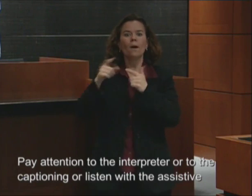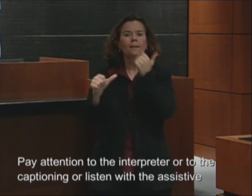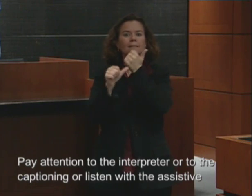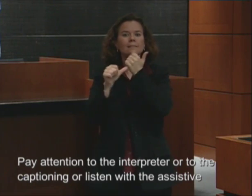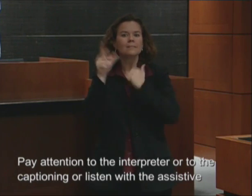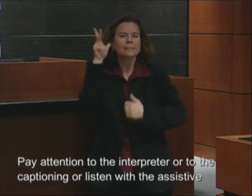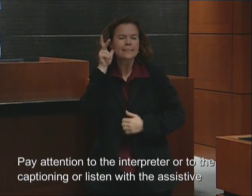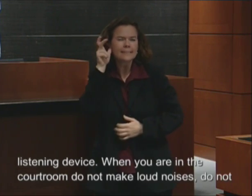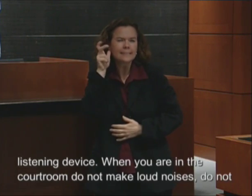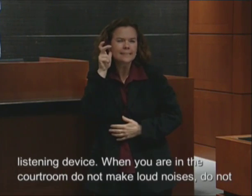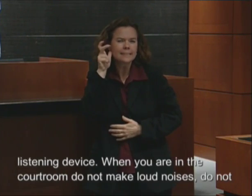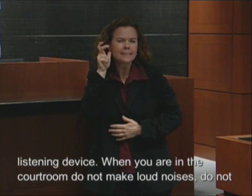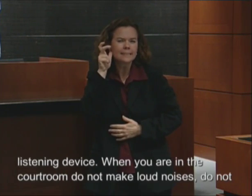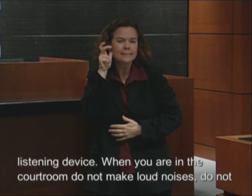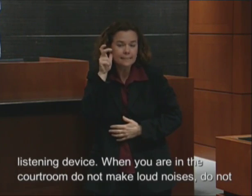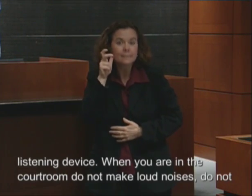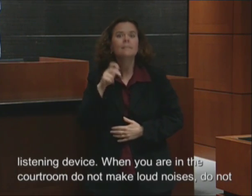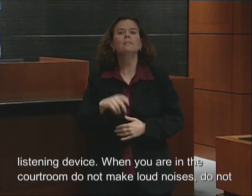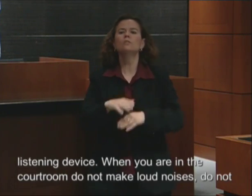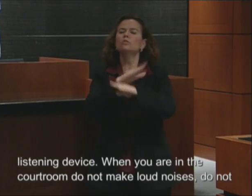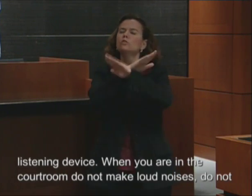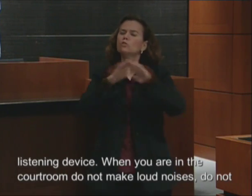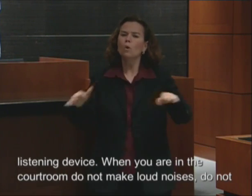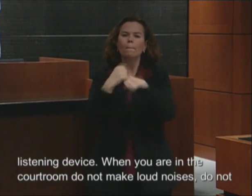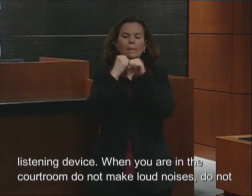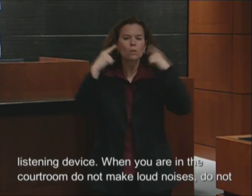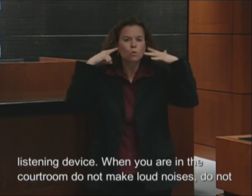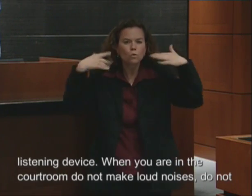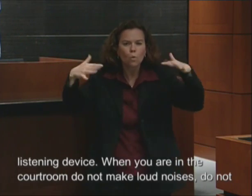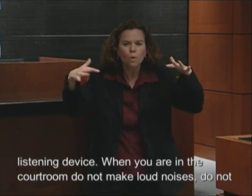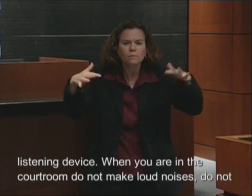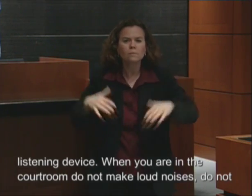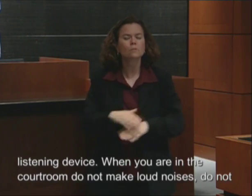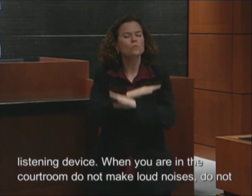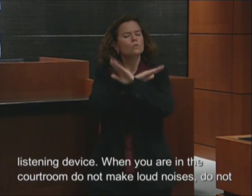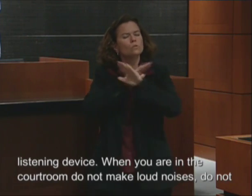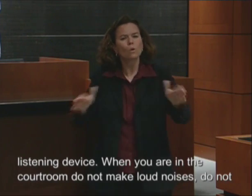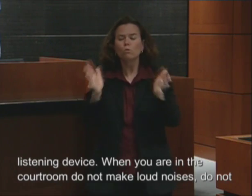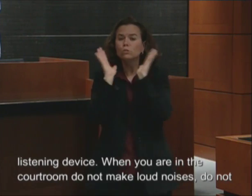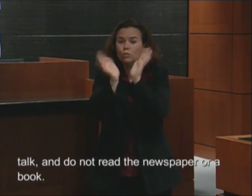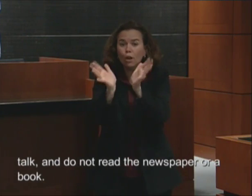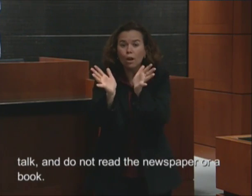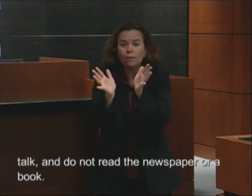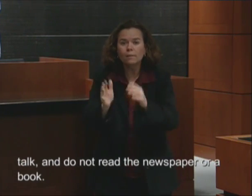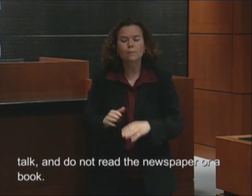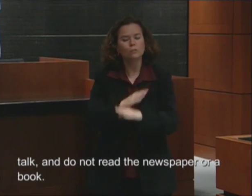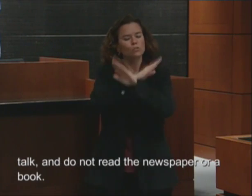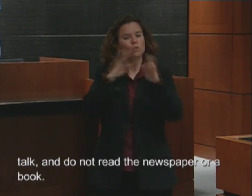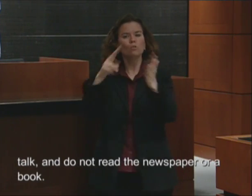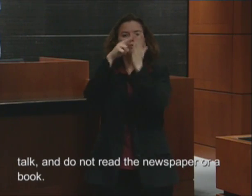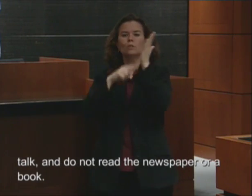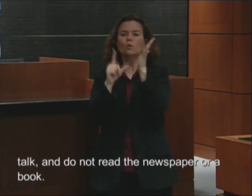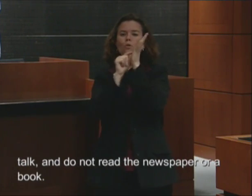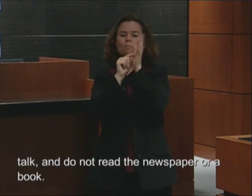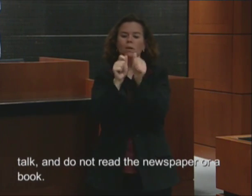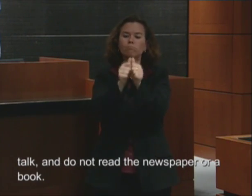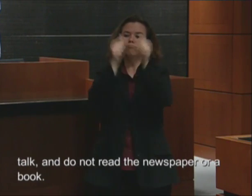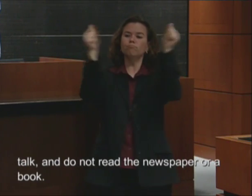listen with the assistive listening device. When you are in the courtroom, do not make loud noises, do not talk, and do not